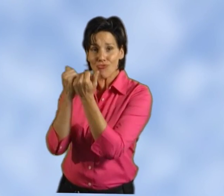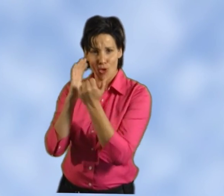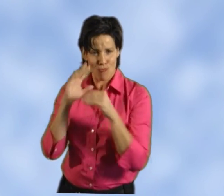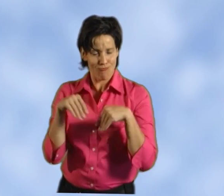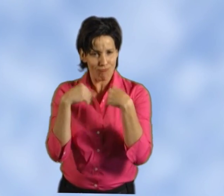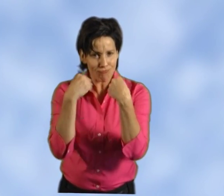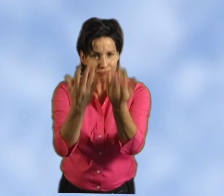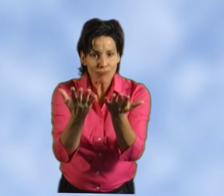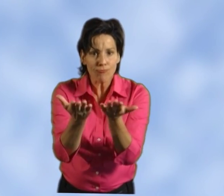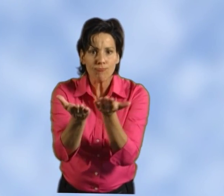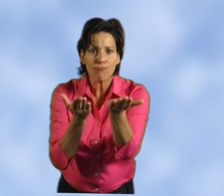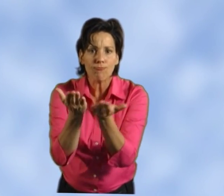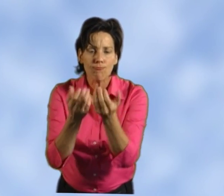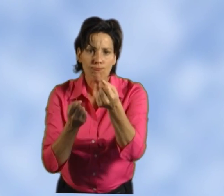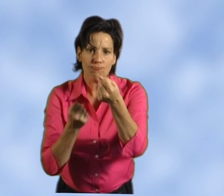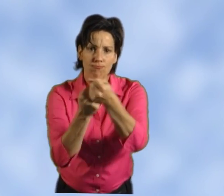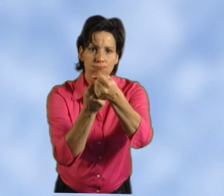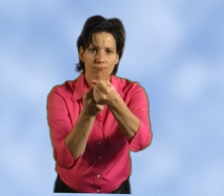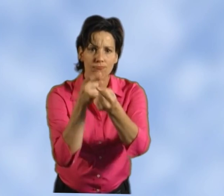The agency can provide you with this service.